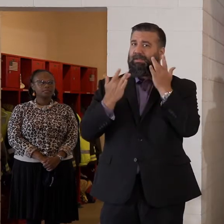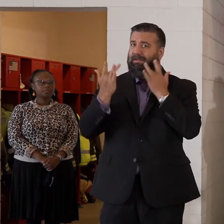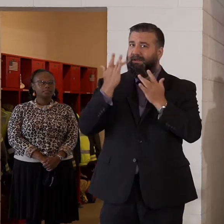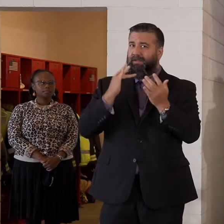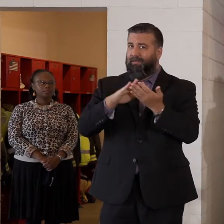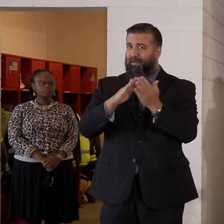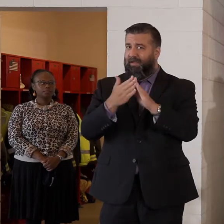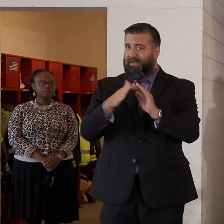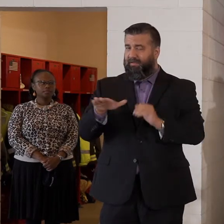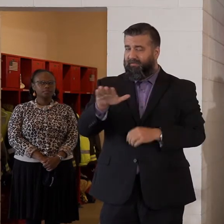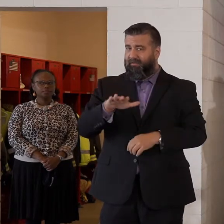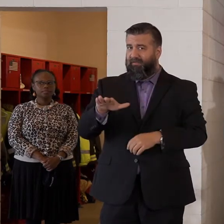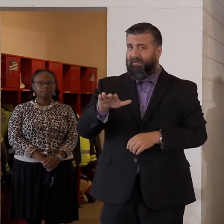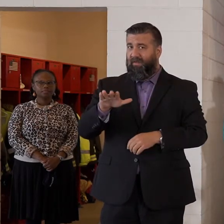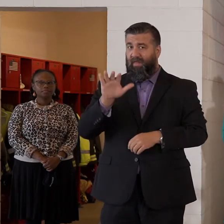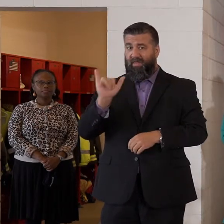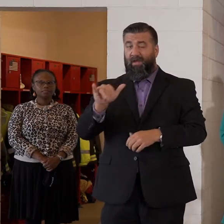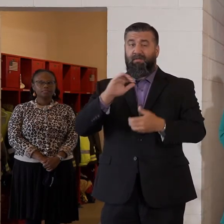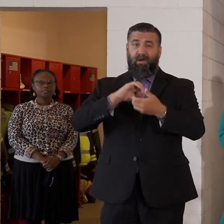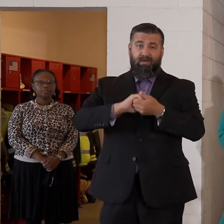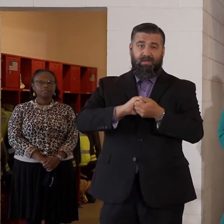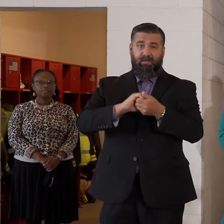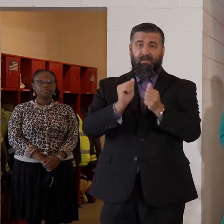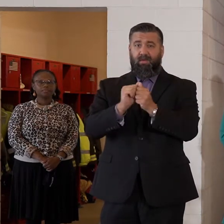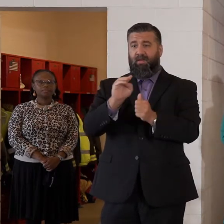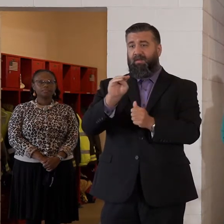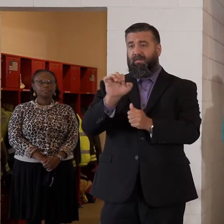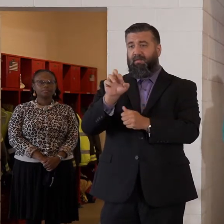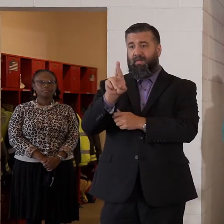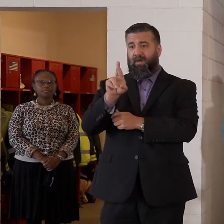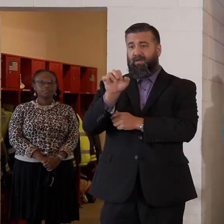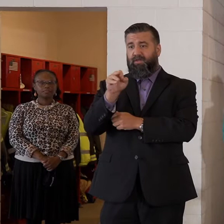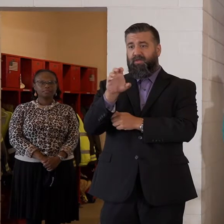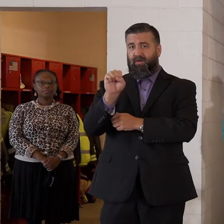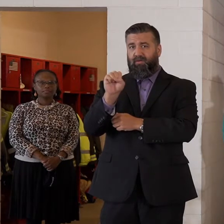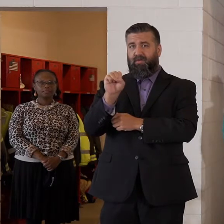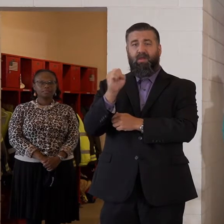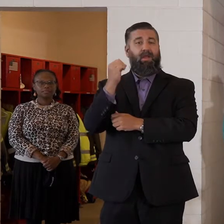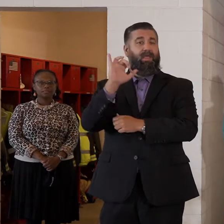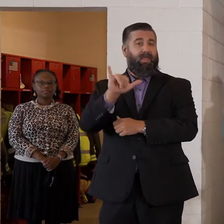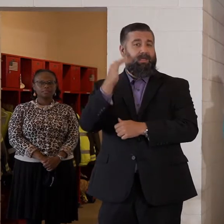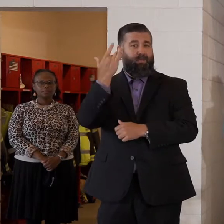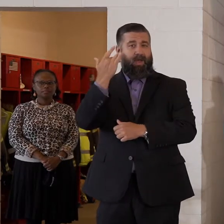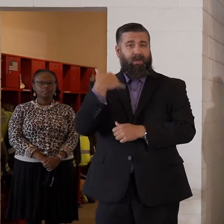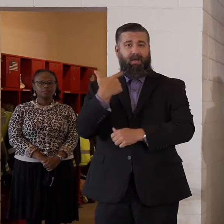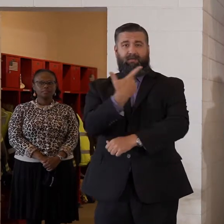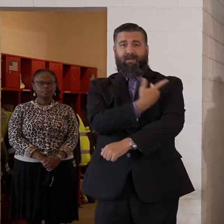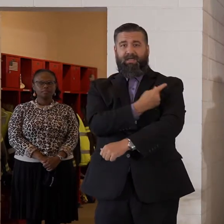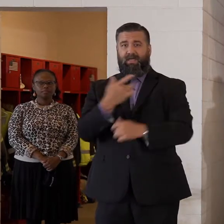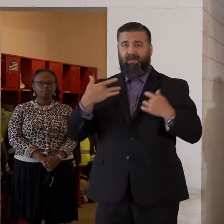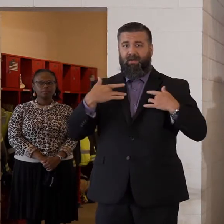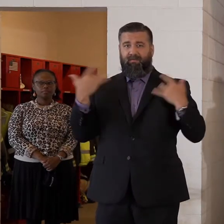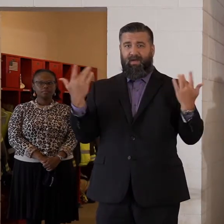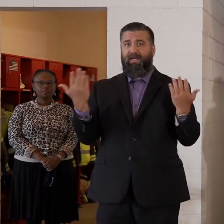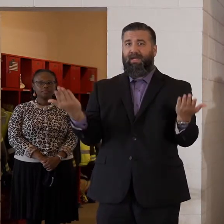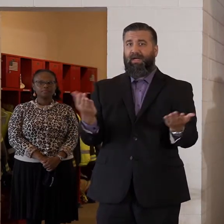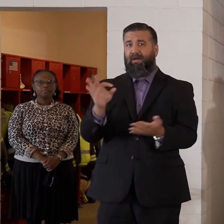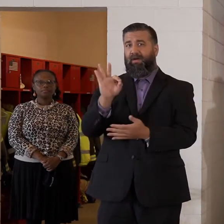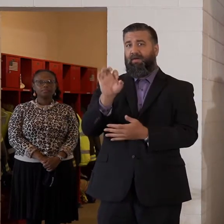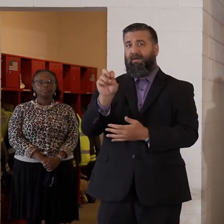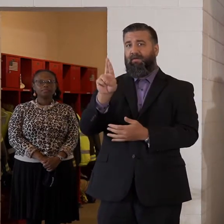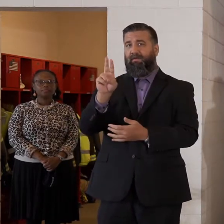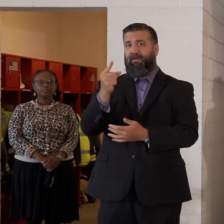communities. And it was through that partnership with Mayor Jones is why we're having this vaccination event here in Ferguson